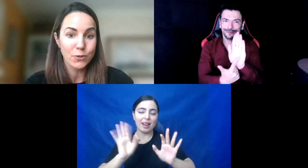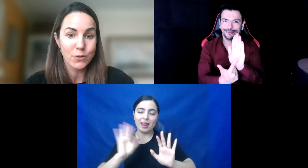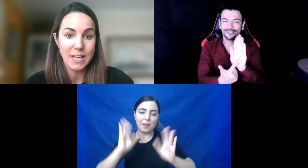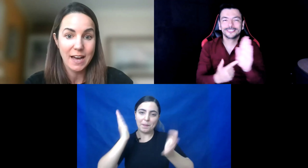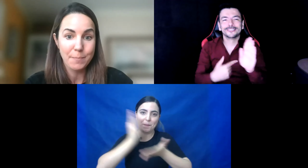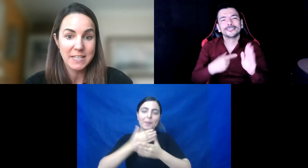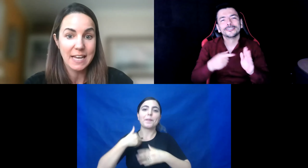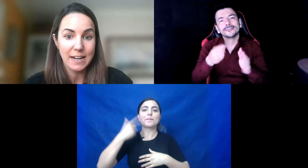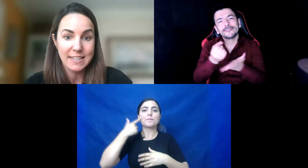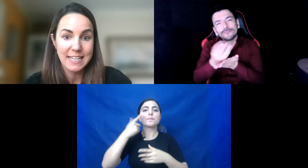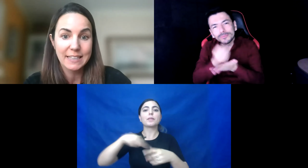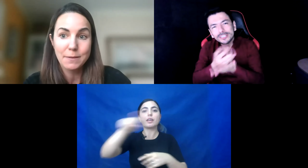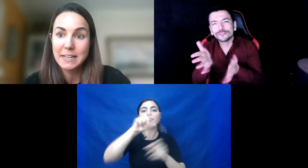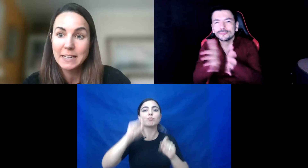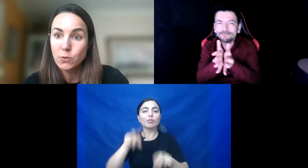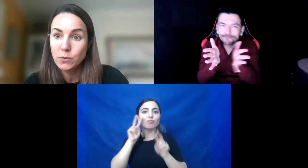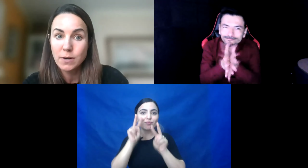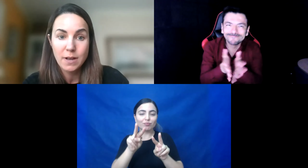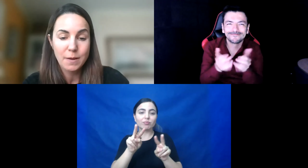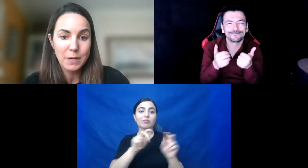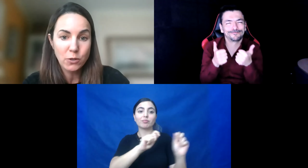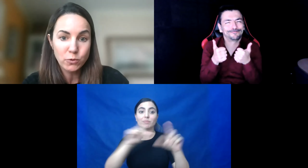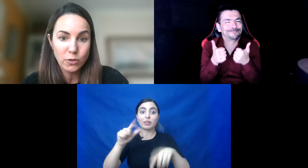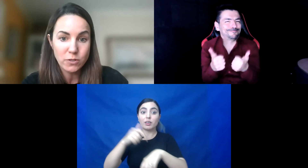now just